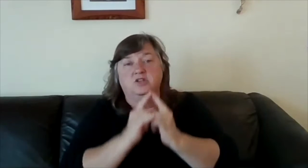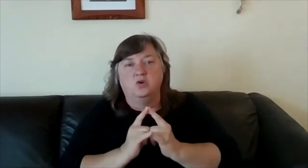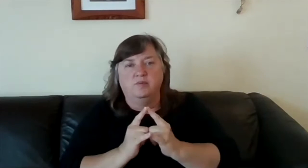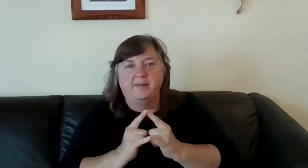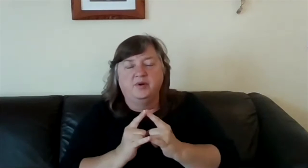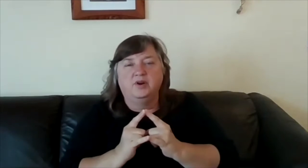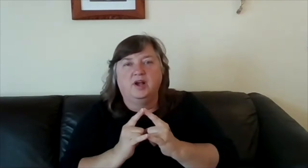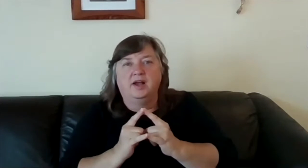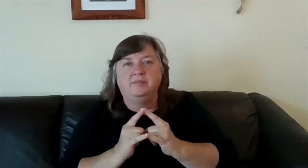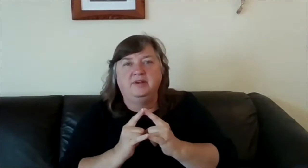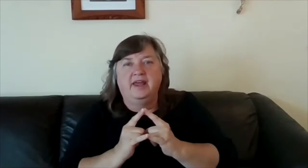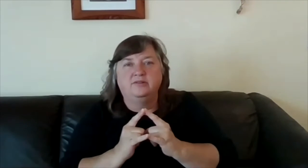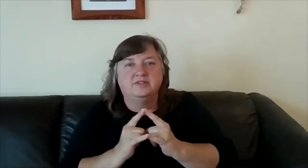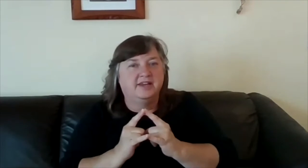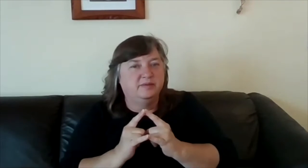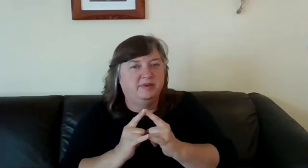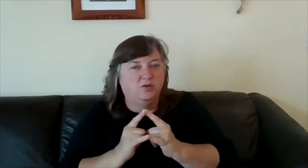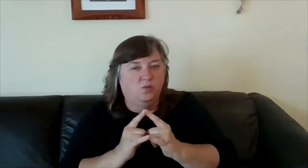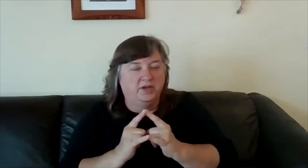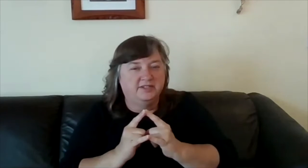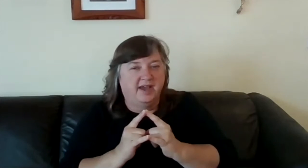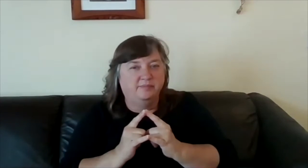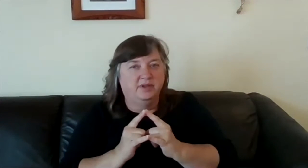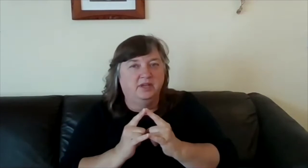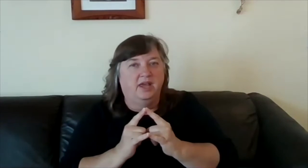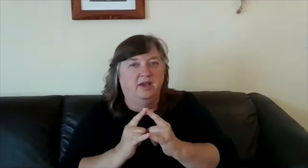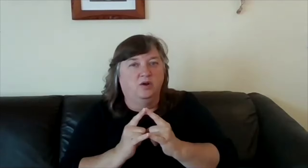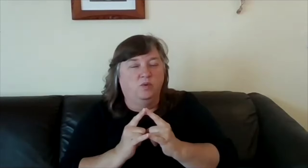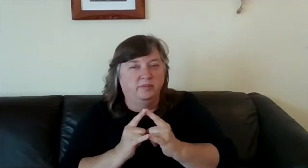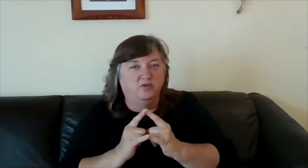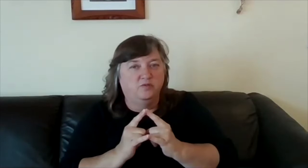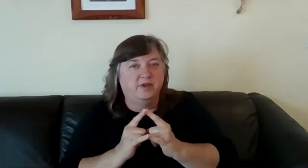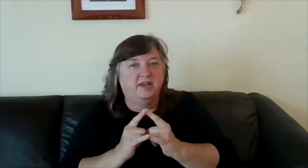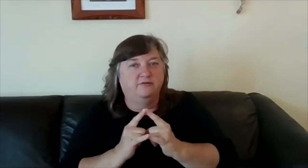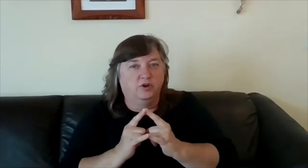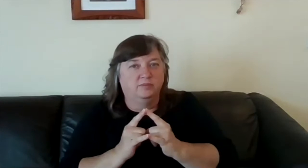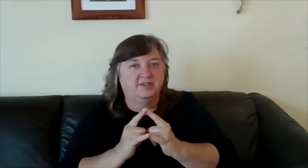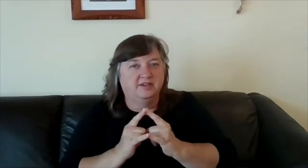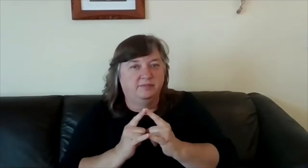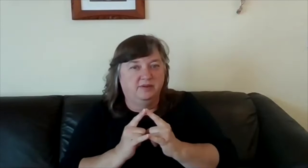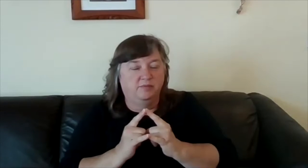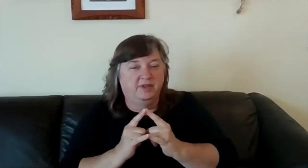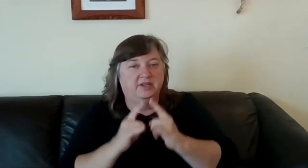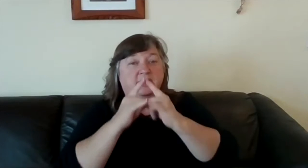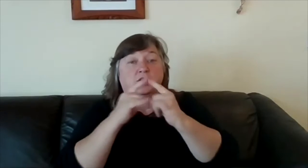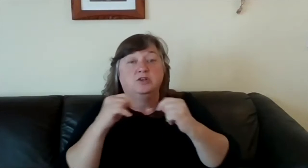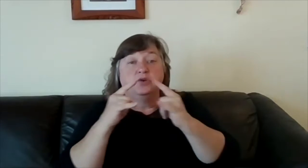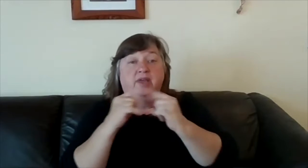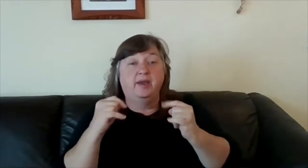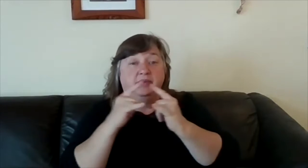so remember, nouns tend to be one tap or one movement, and verbs tend to be repeated. So